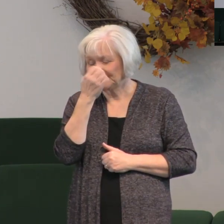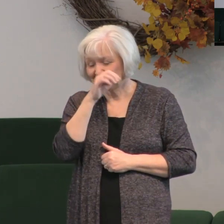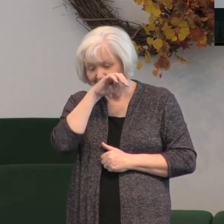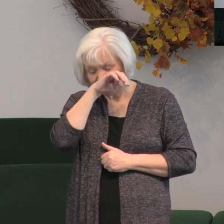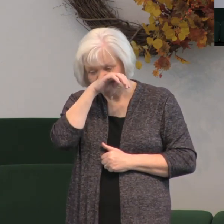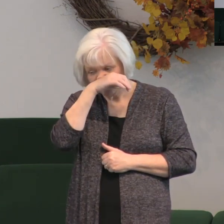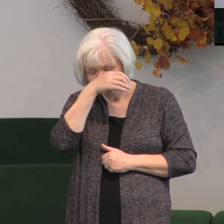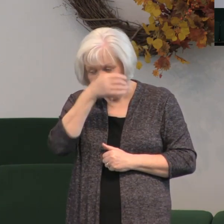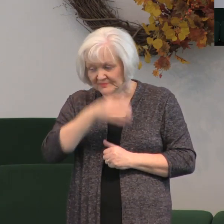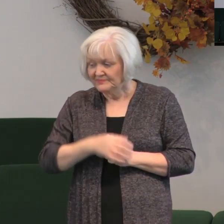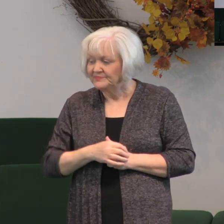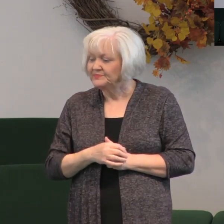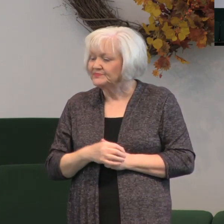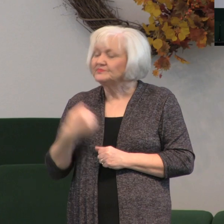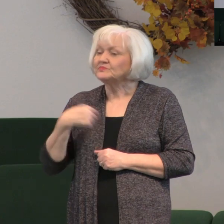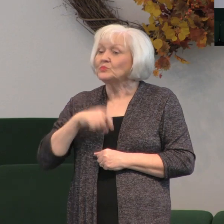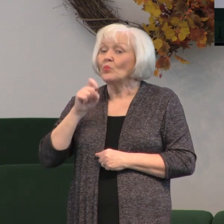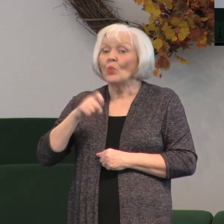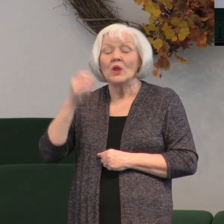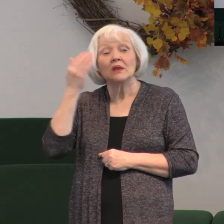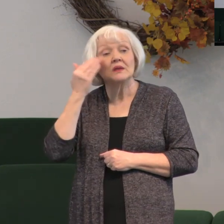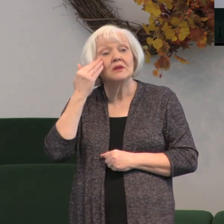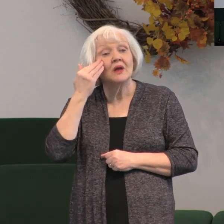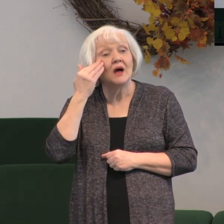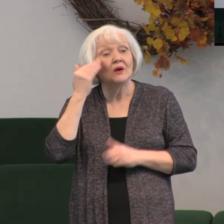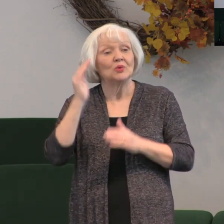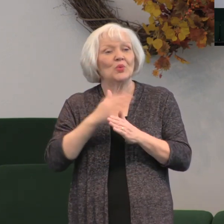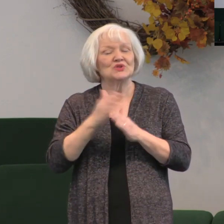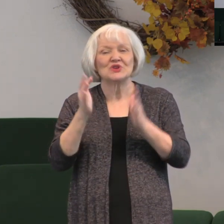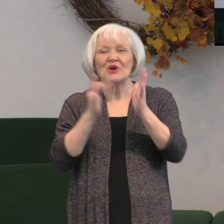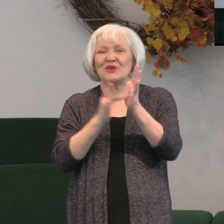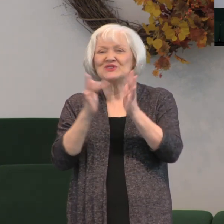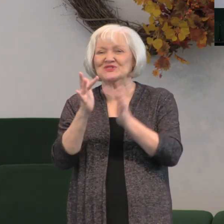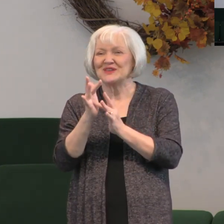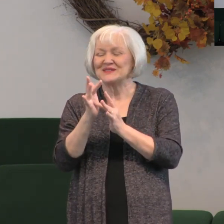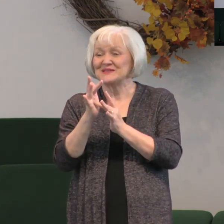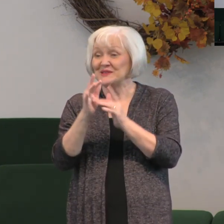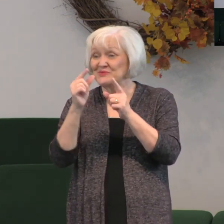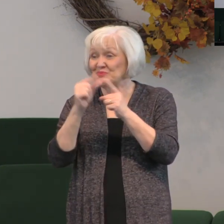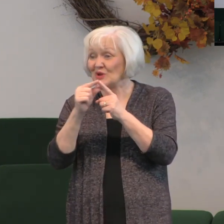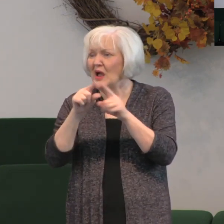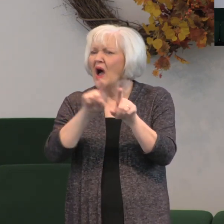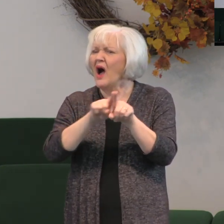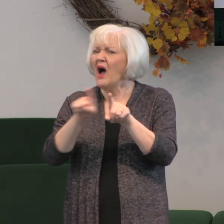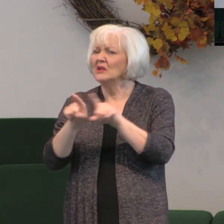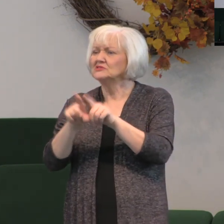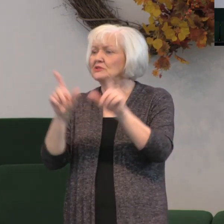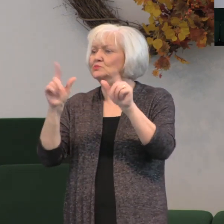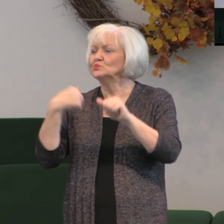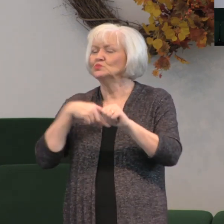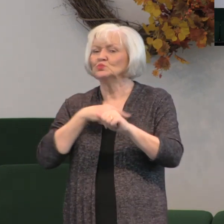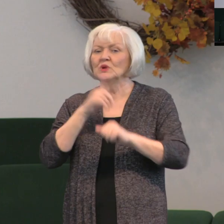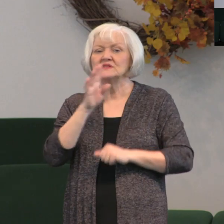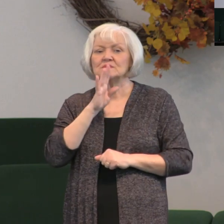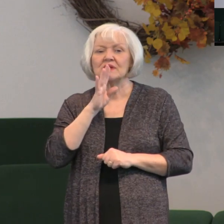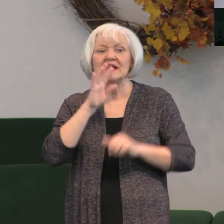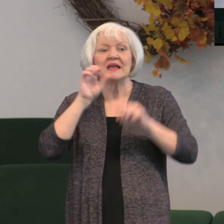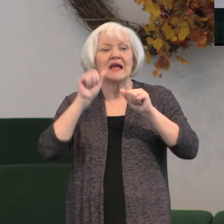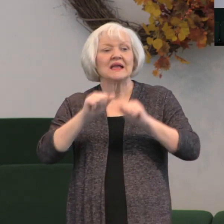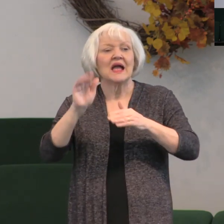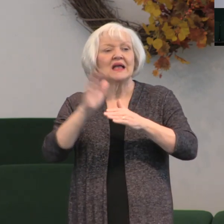not only do we need to know that we are spreading the knowledge of Jesus everywhere we go we also need to know that when we speak we can share